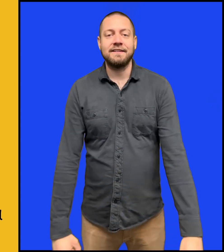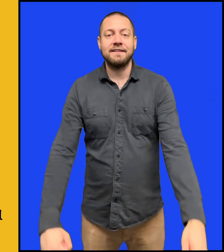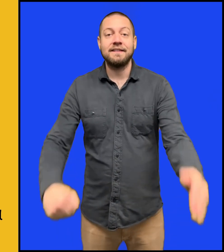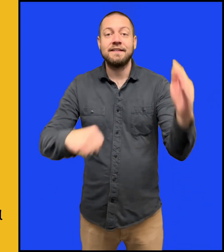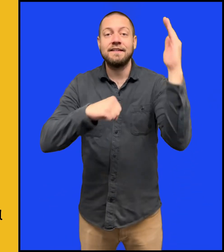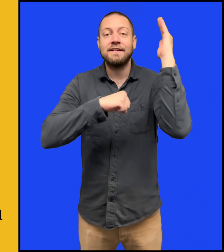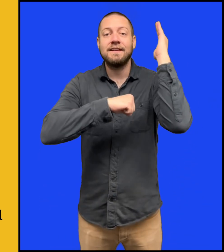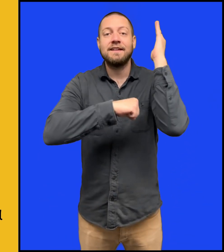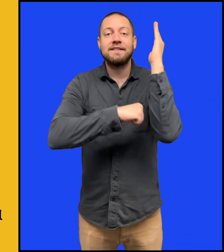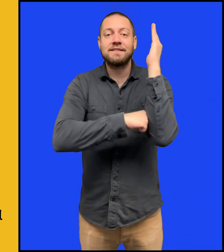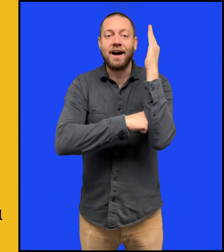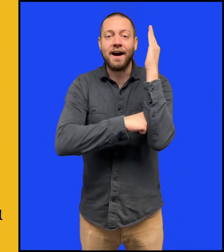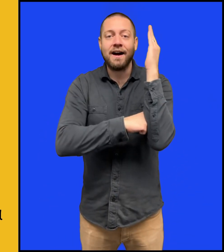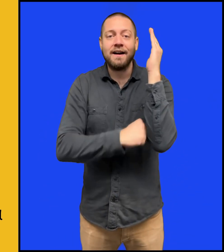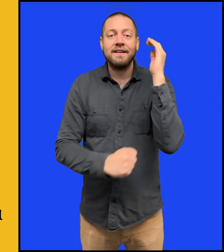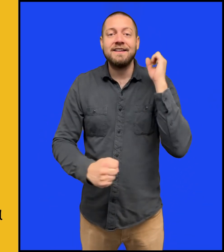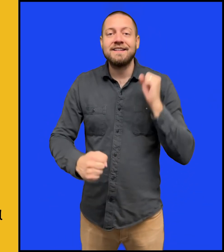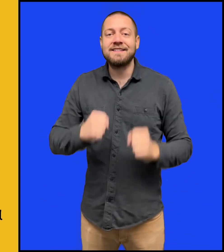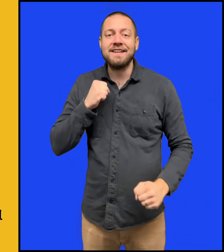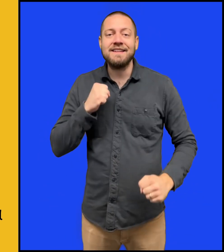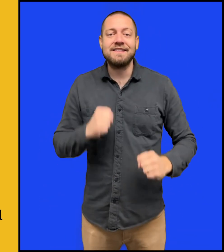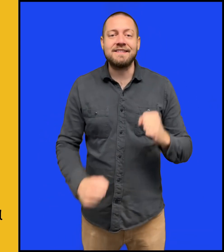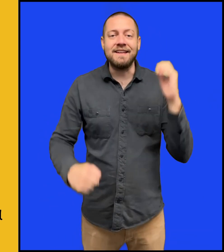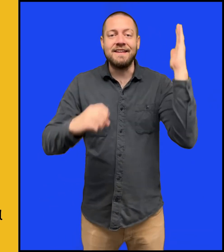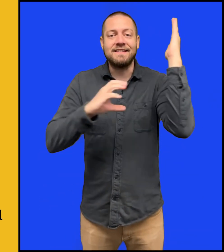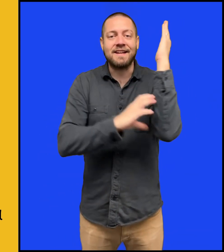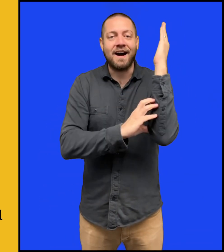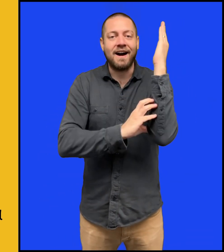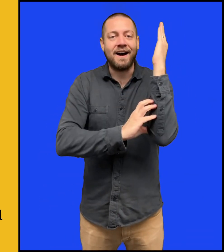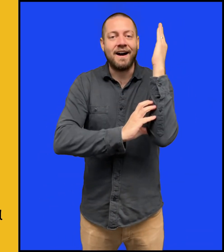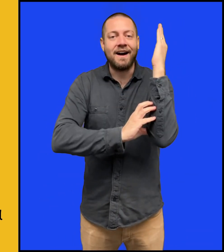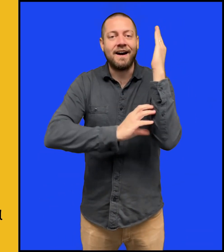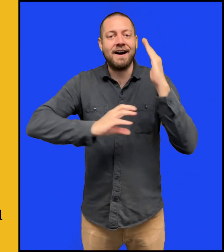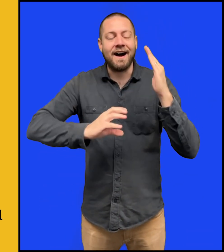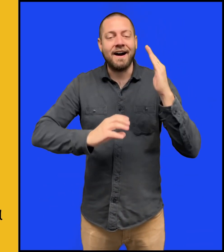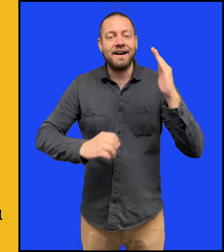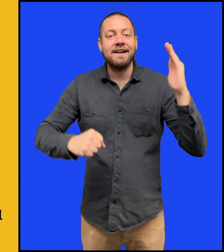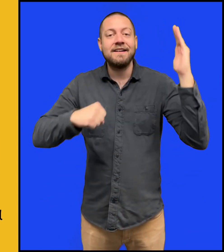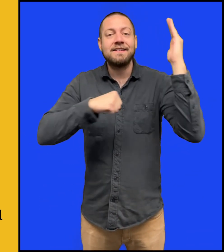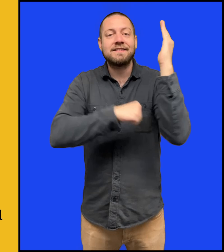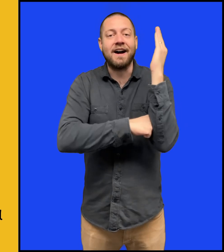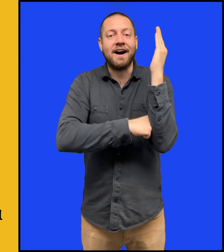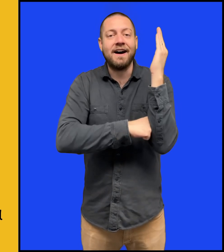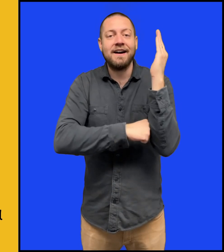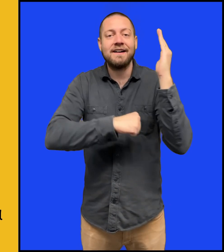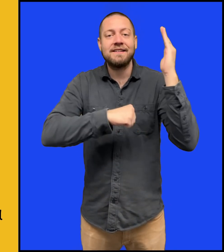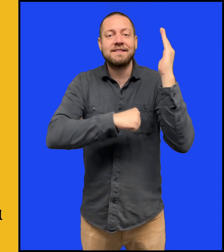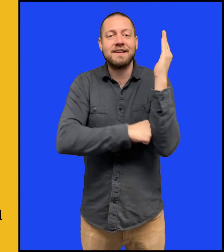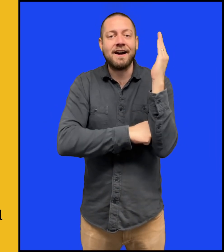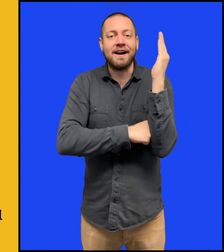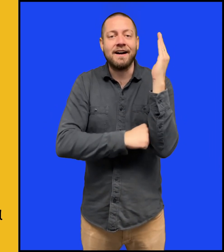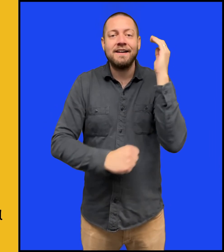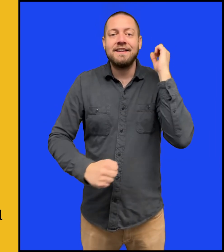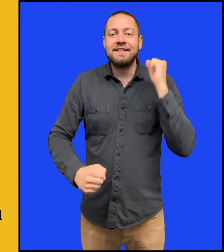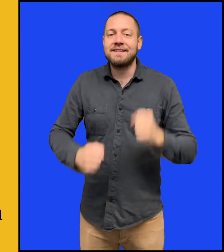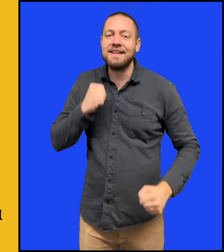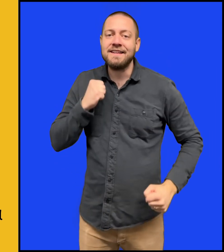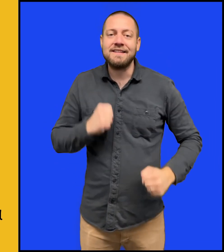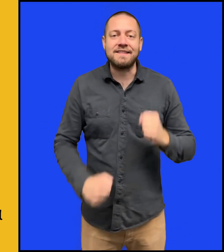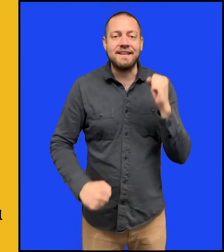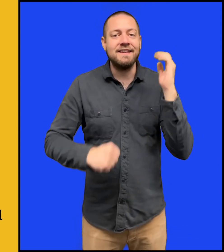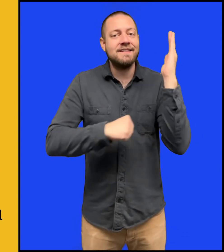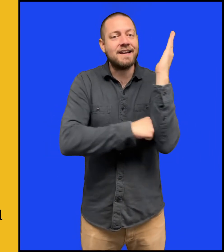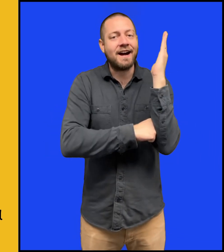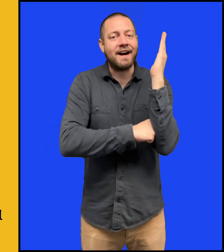this. Ta, ti, ti, ta. Ta, ta,